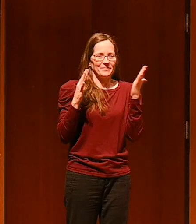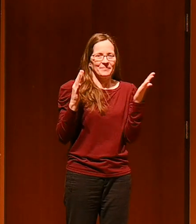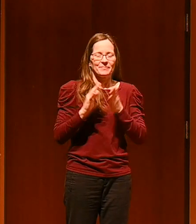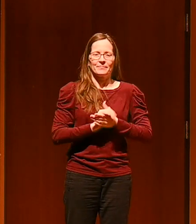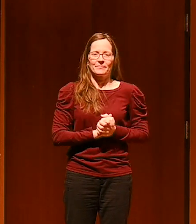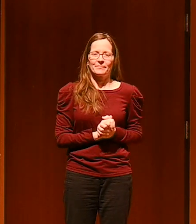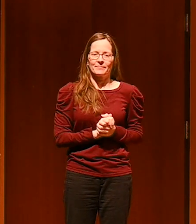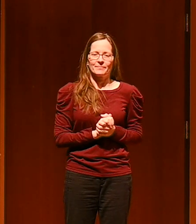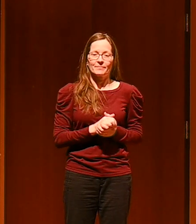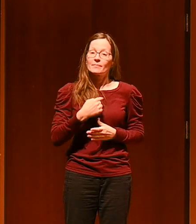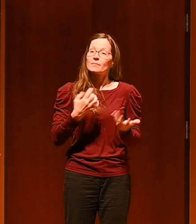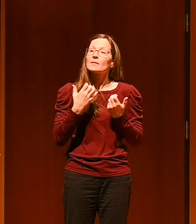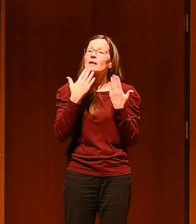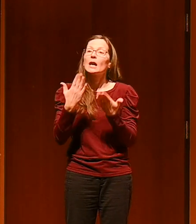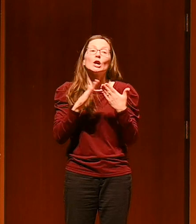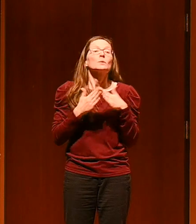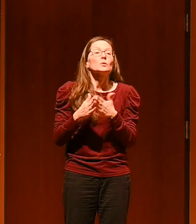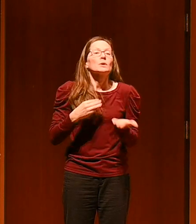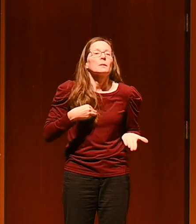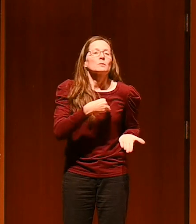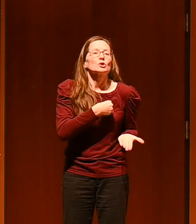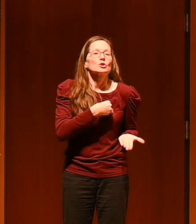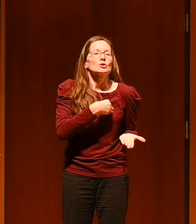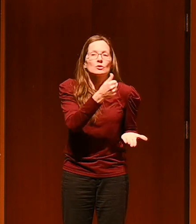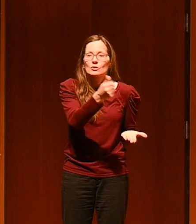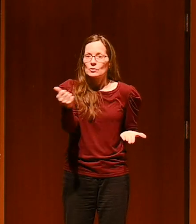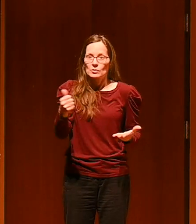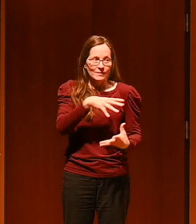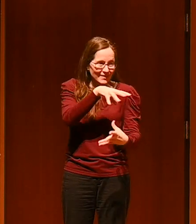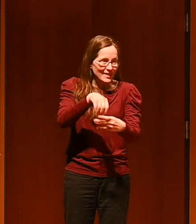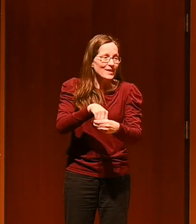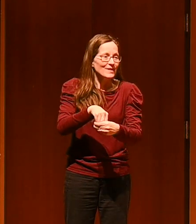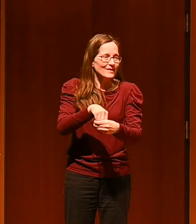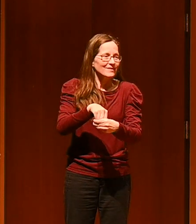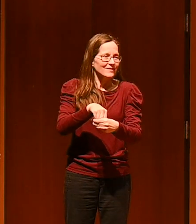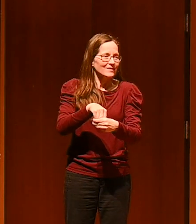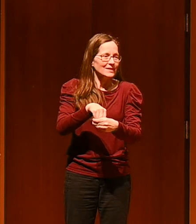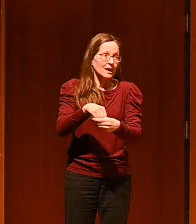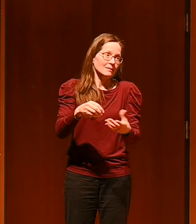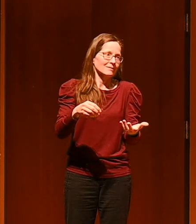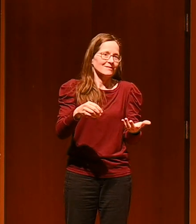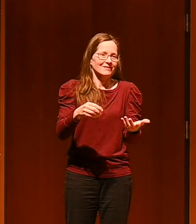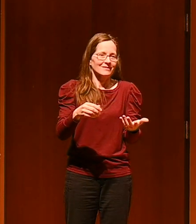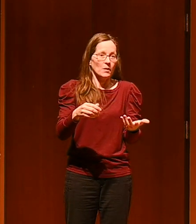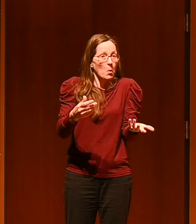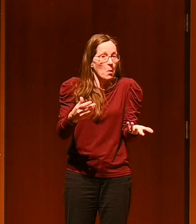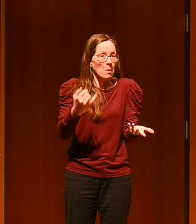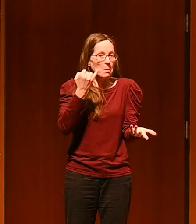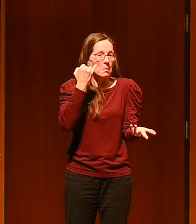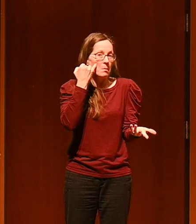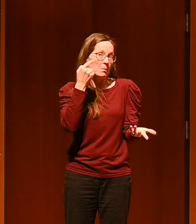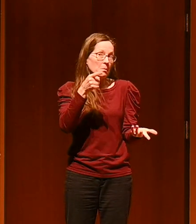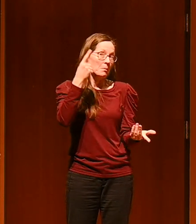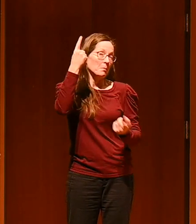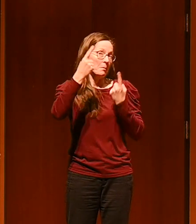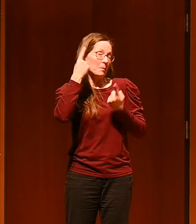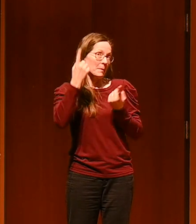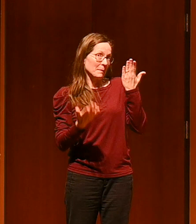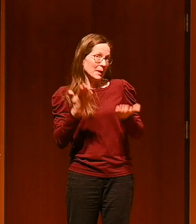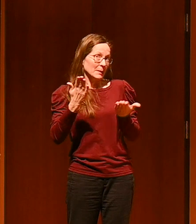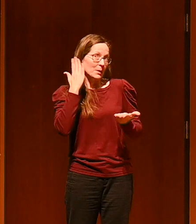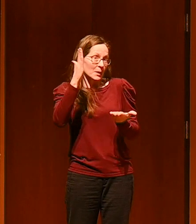I want to thank the community members who are involved, or even everyone who is yet to be involved, for engaging